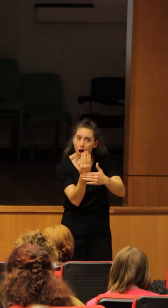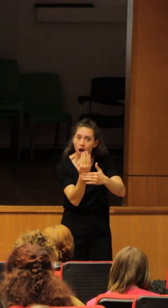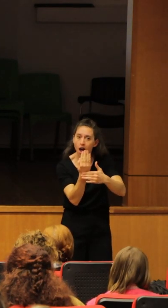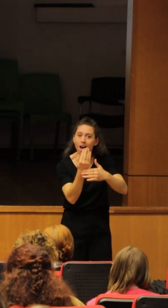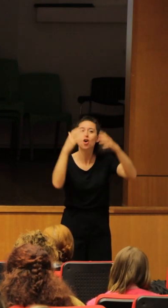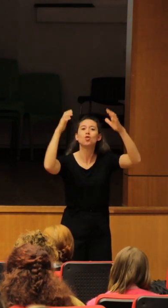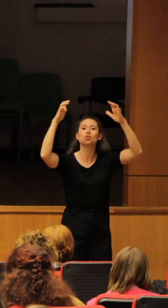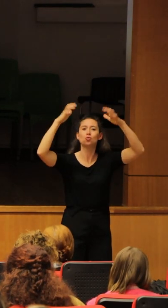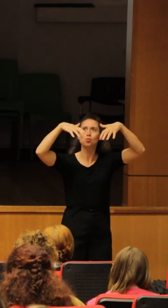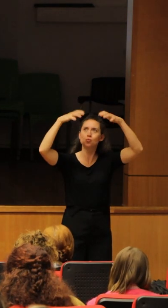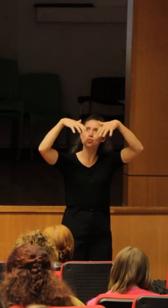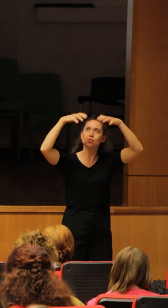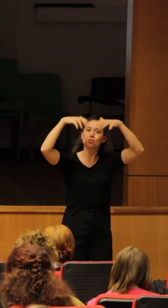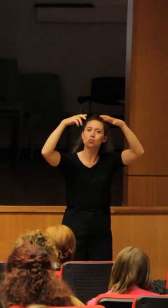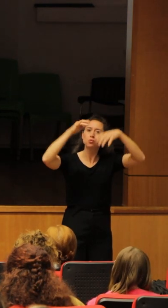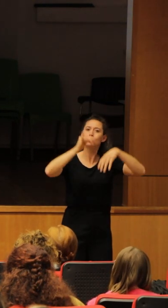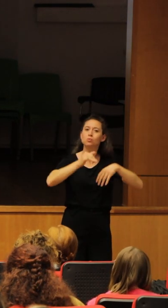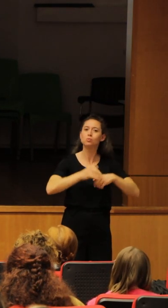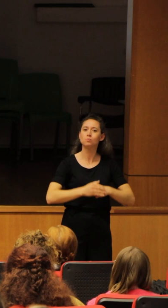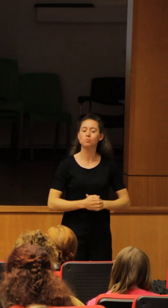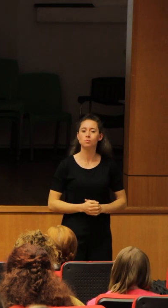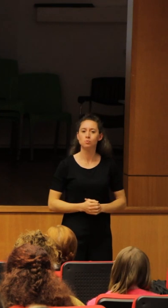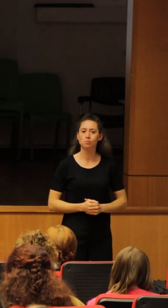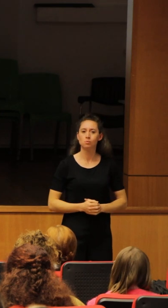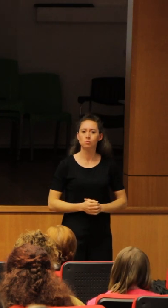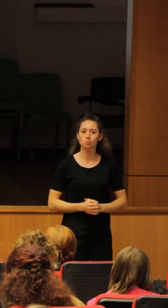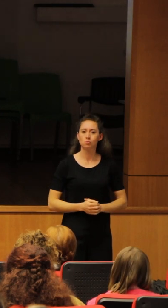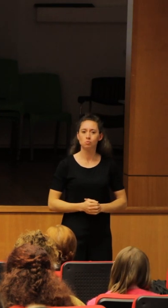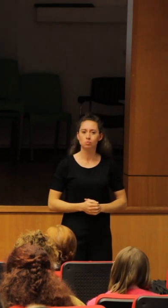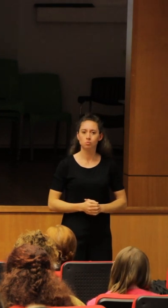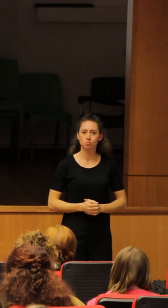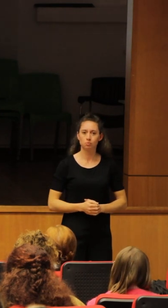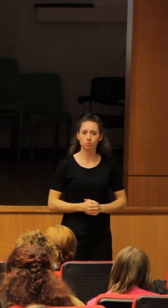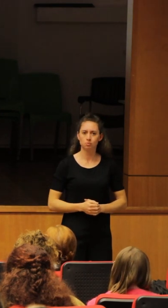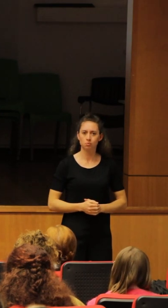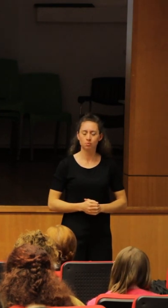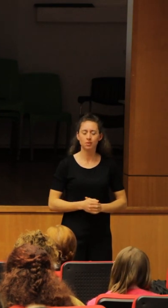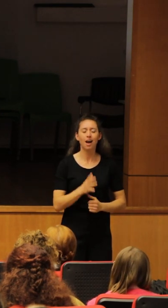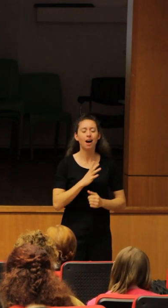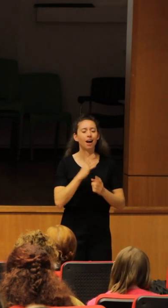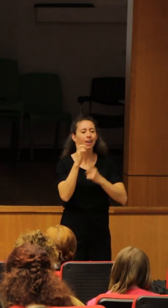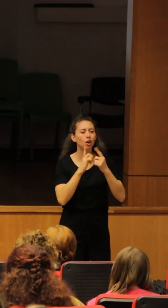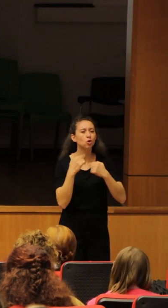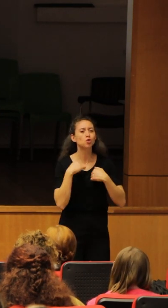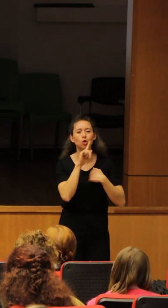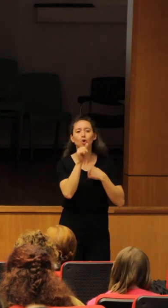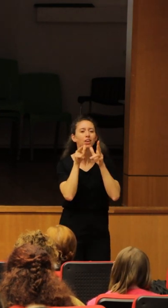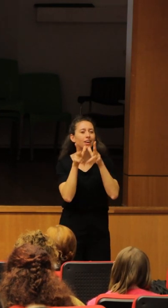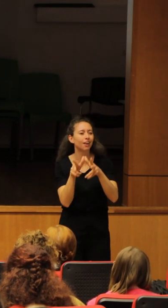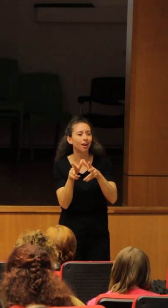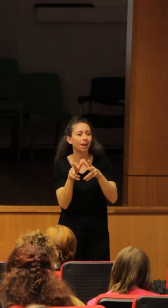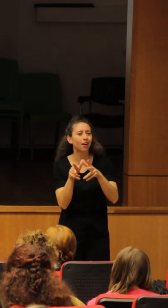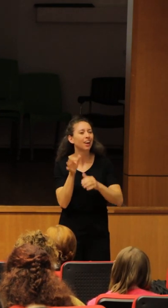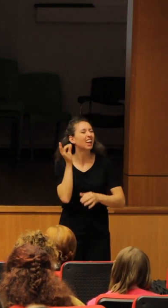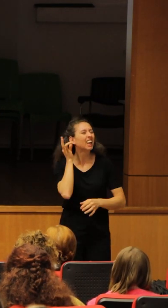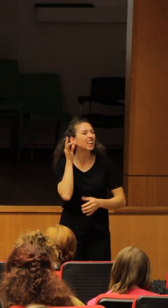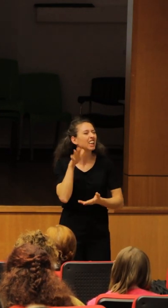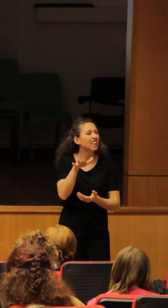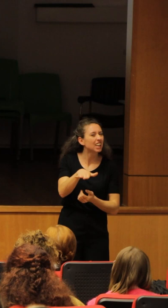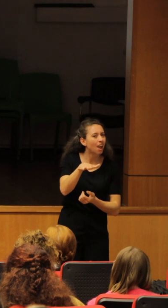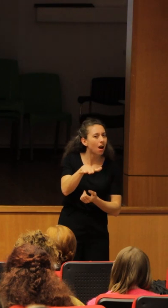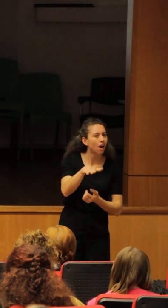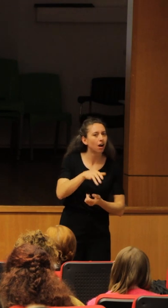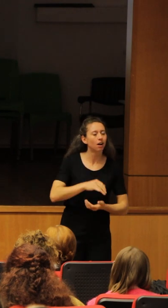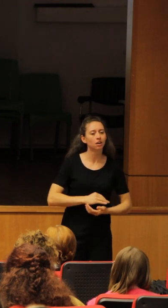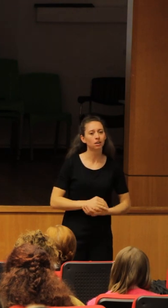la lluvia. There was one thing that I didn't mention about this little girl. Hay una cosa que yo no mencioné de esta niña. That she had that other people